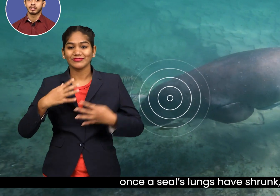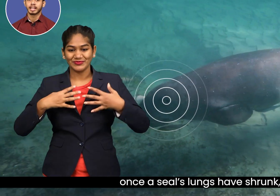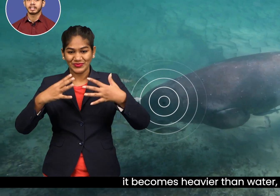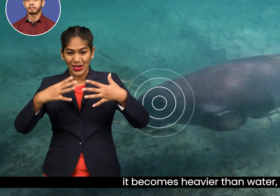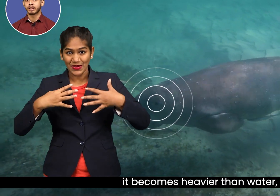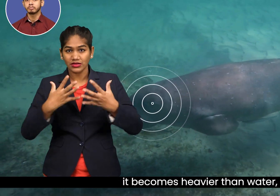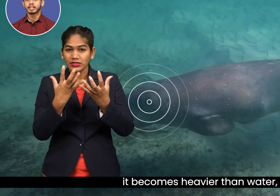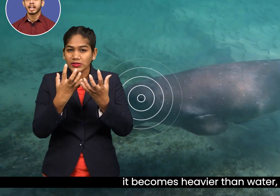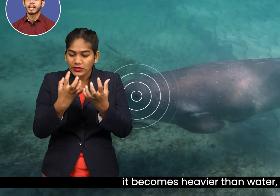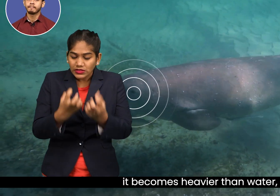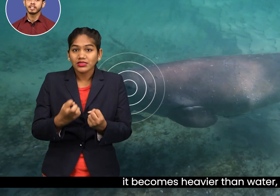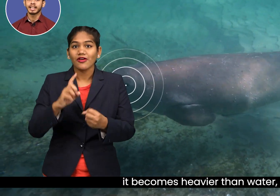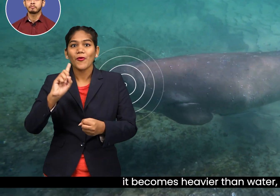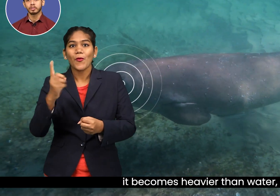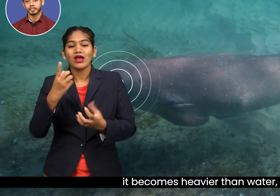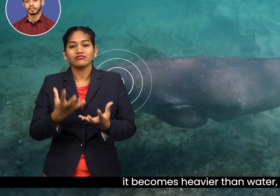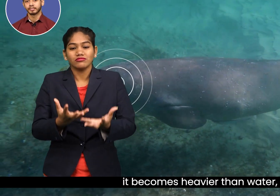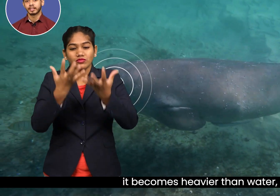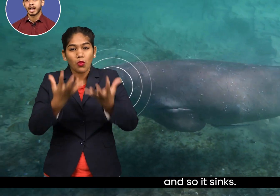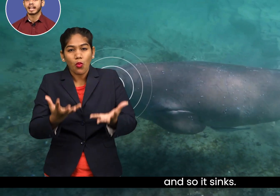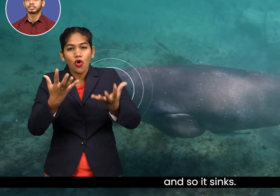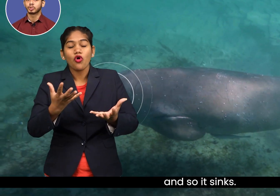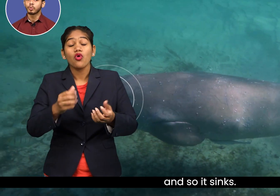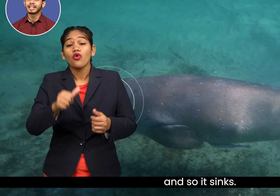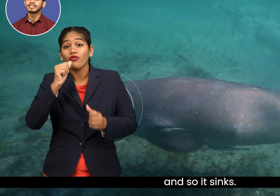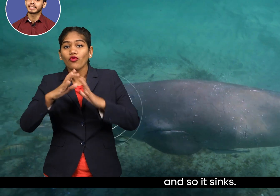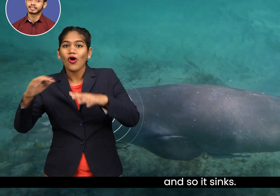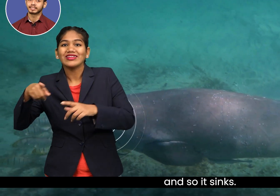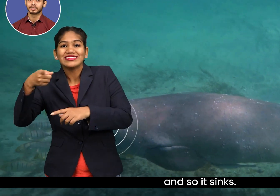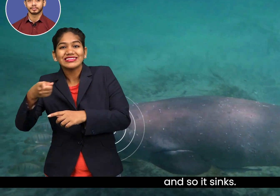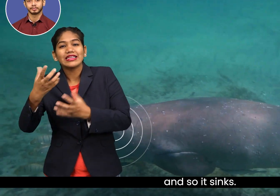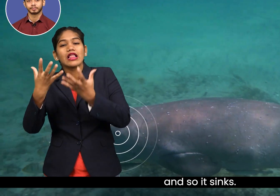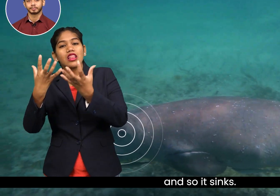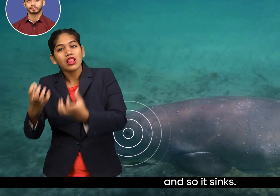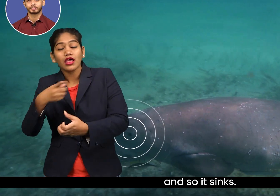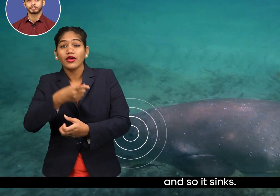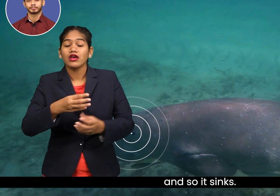shrunk, it becomes heavier than water, and so it sinks.